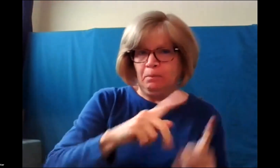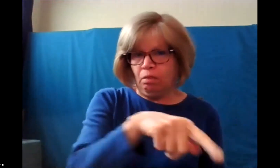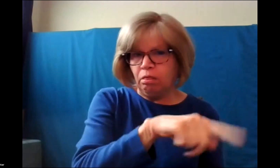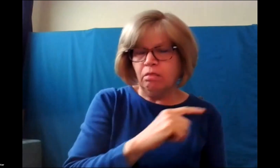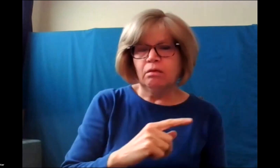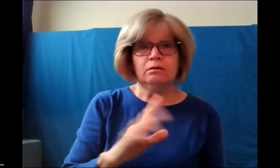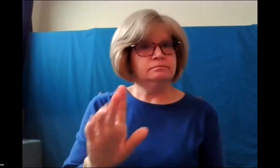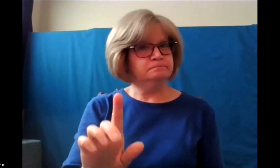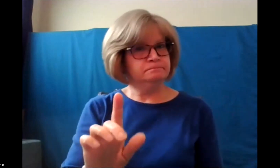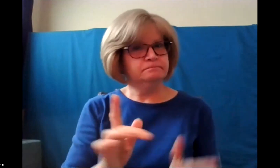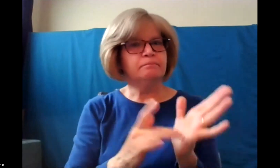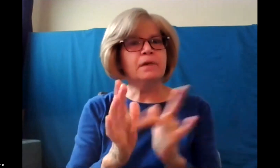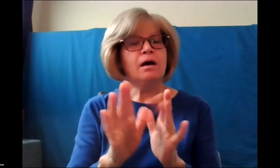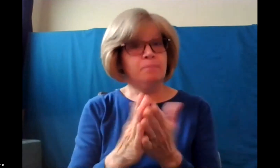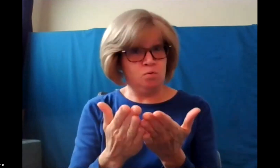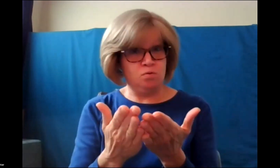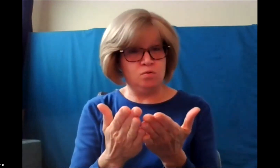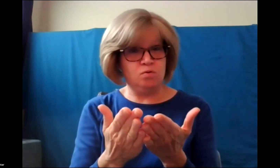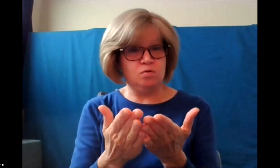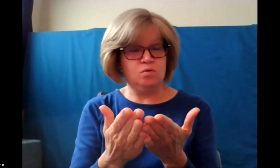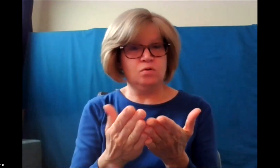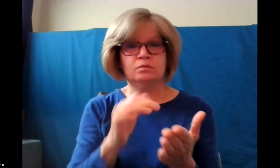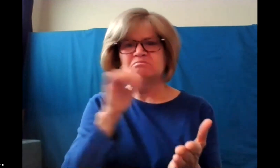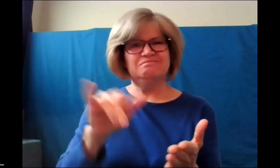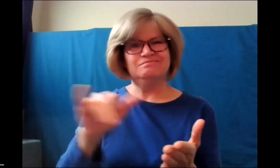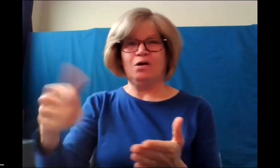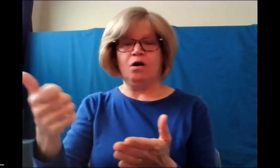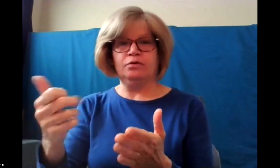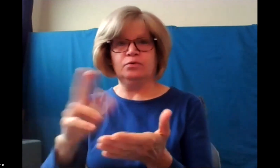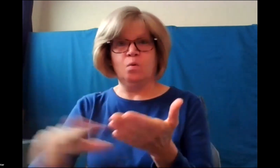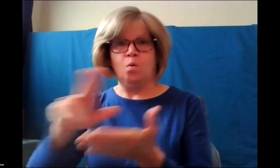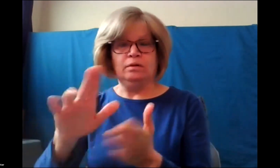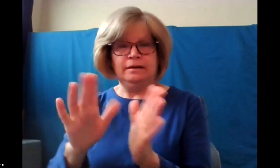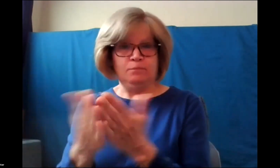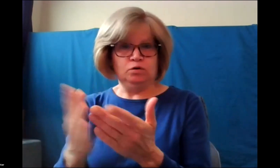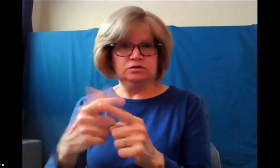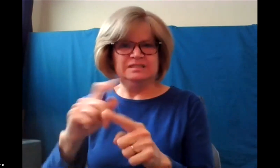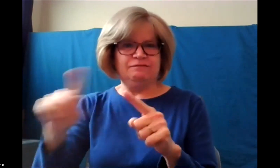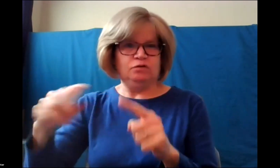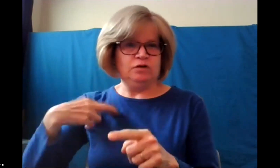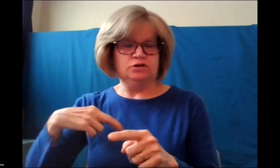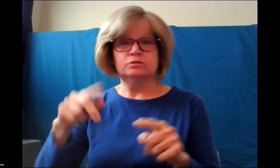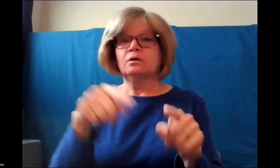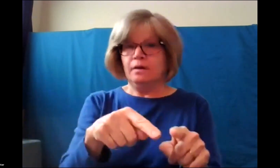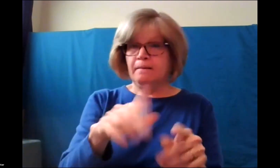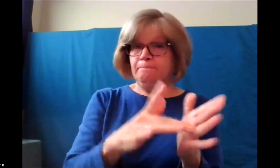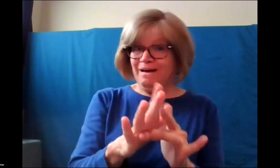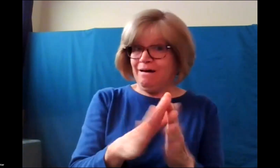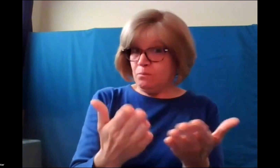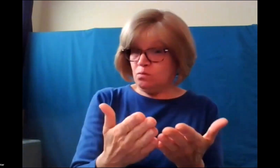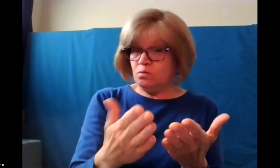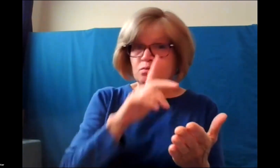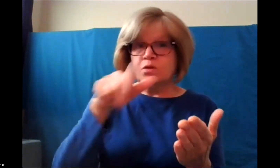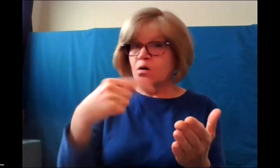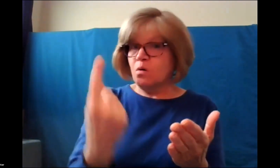though, unlike the holy books of other great world religions, the Bible is not